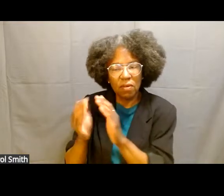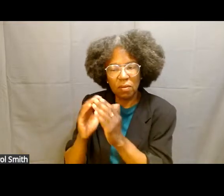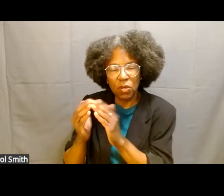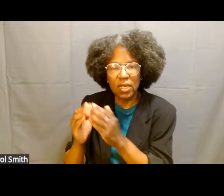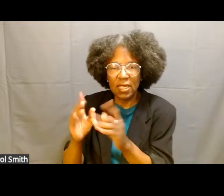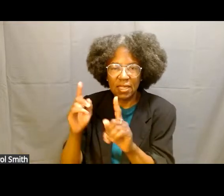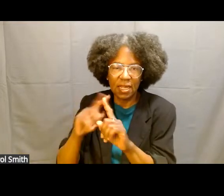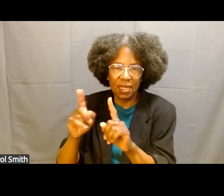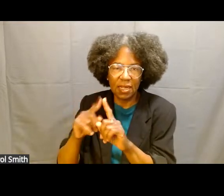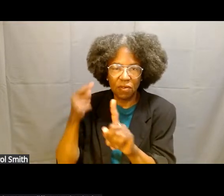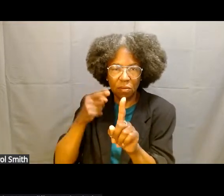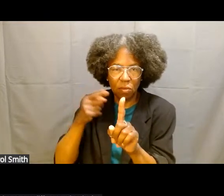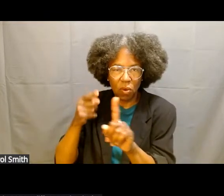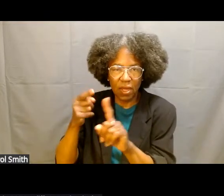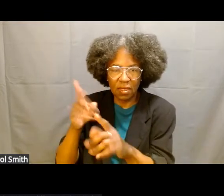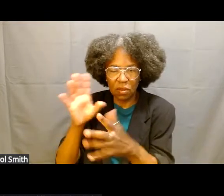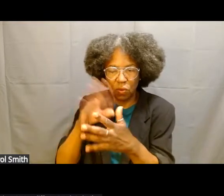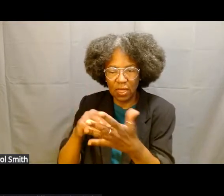the spectrum.